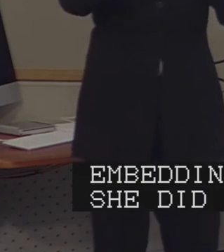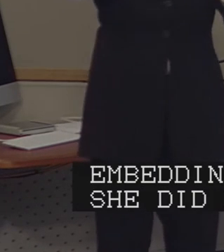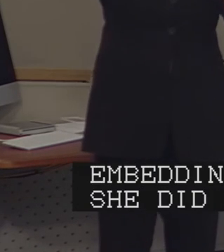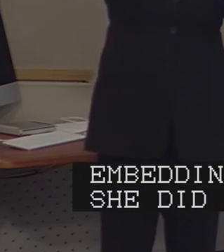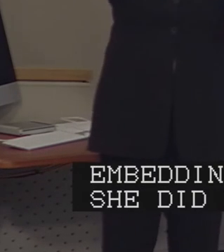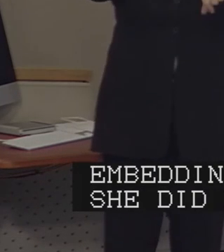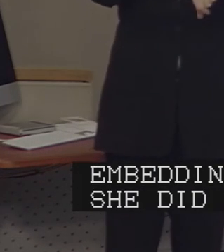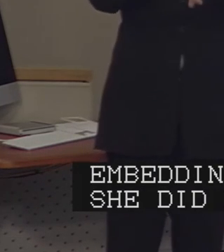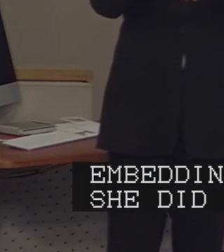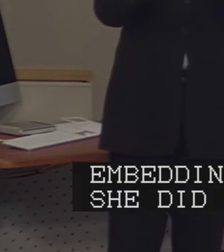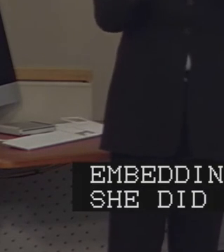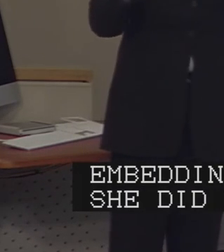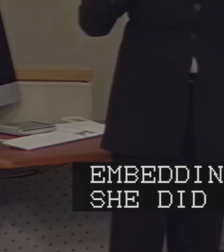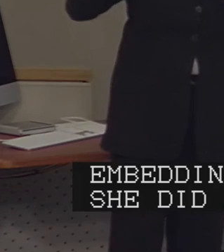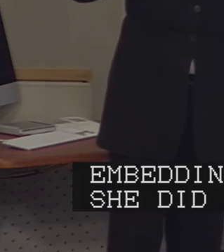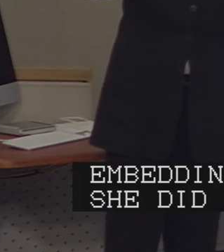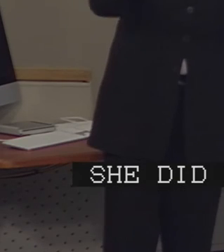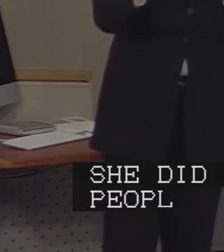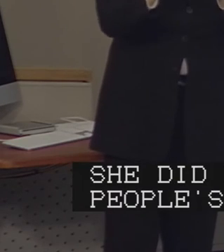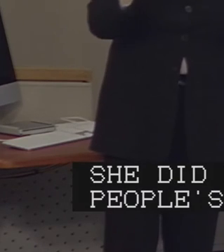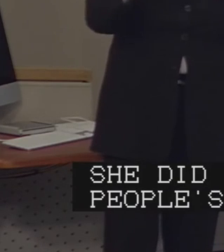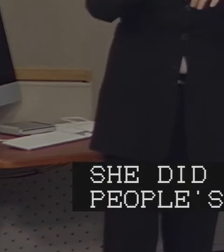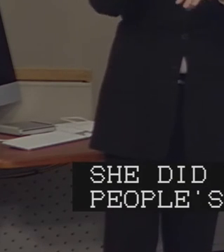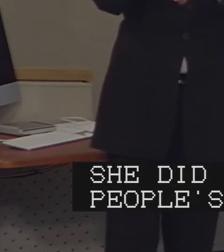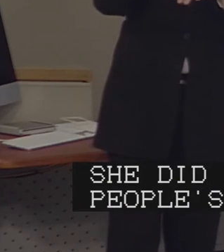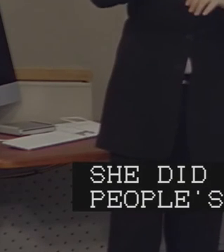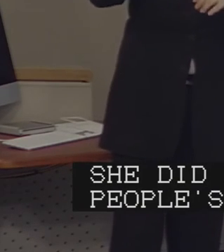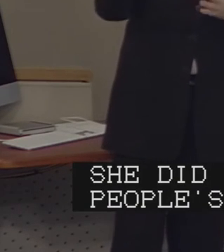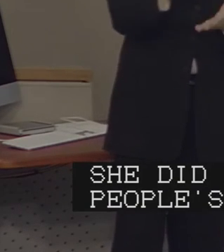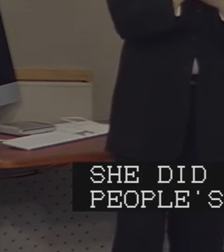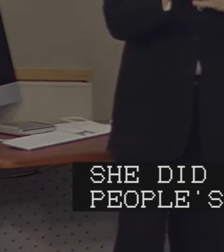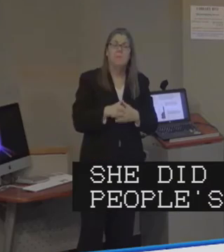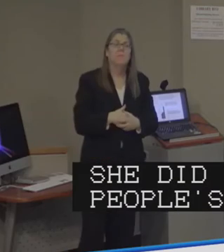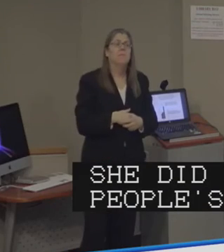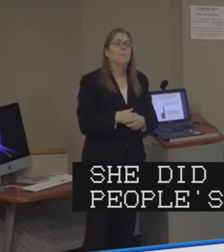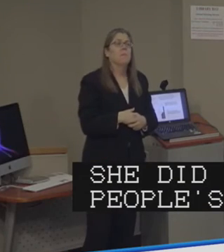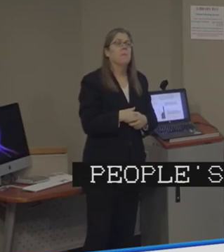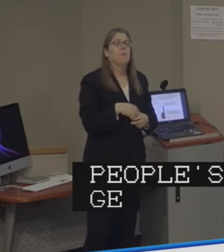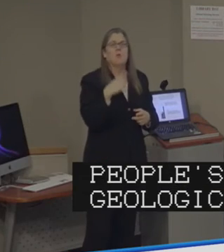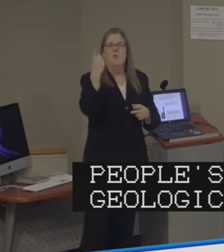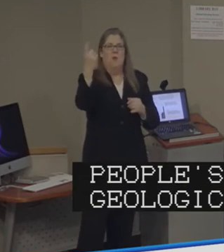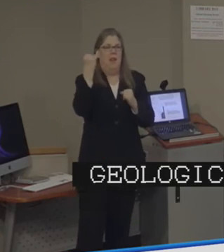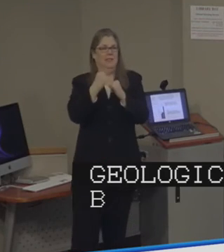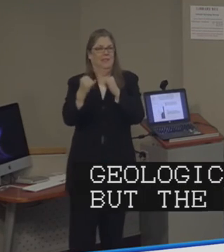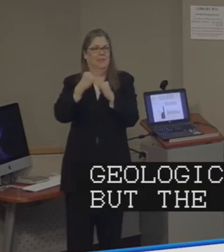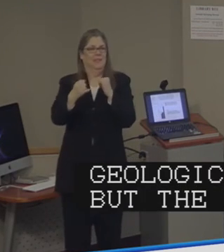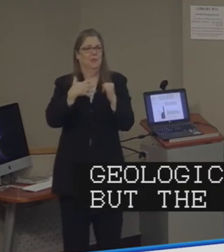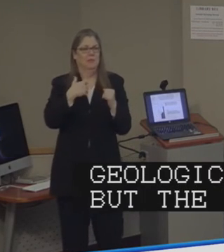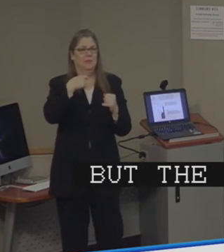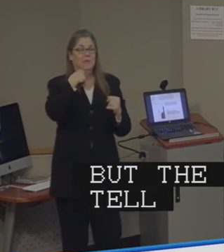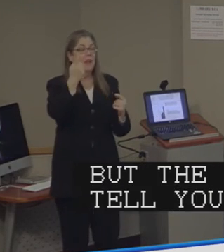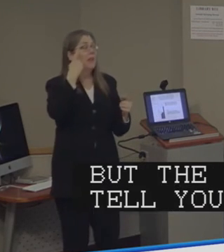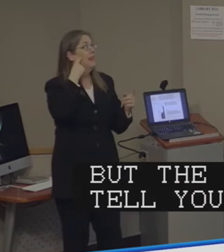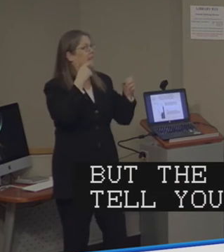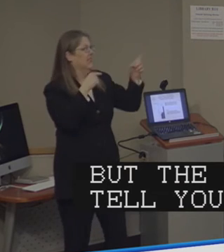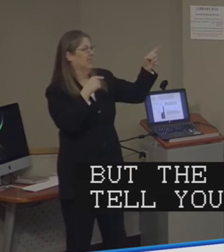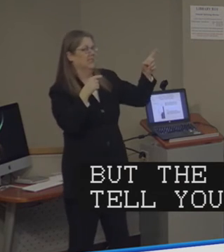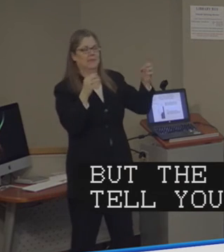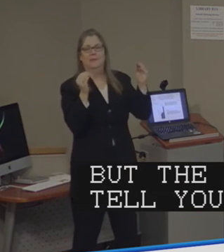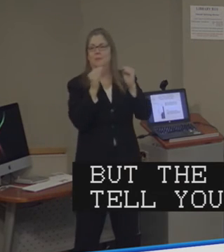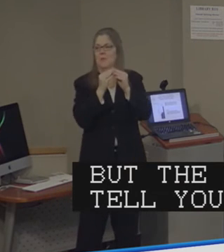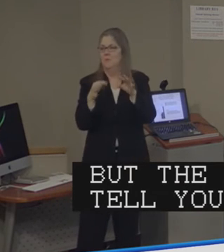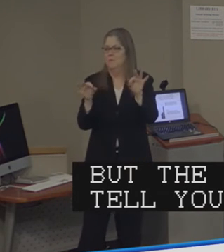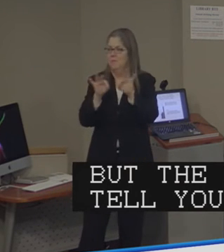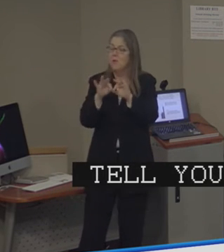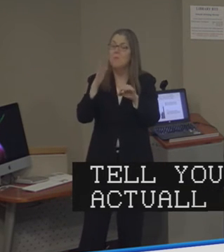time. But the last thing I want to tell you, and I think this actually is even more important because geologists care